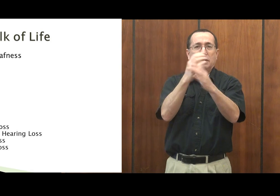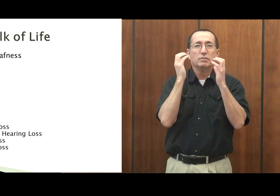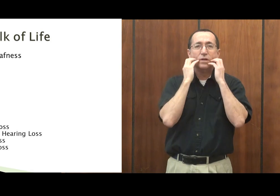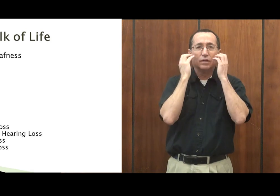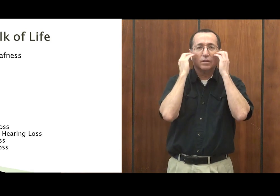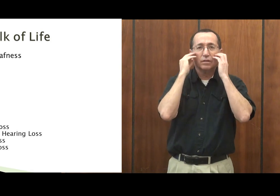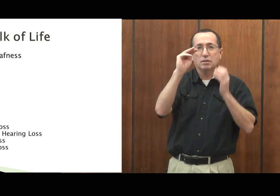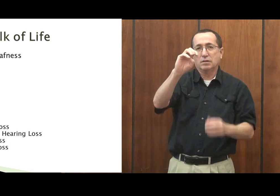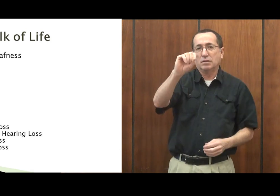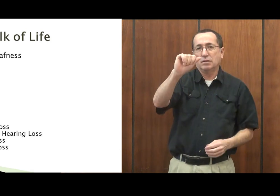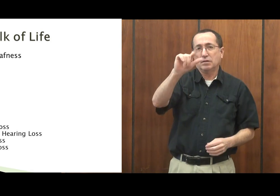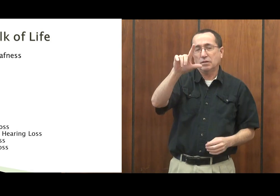of the German measles.